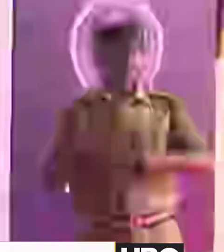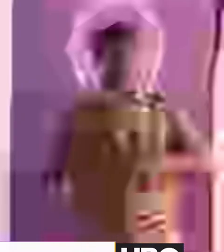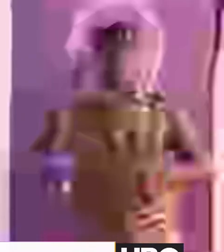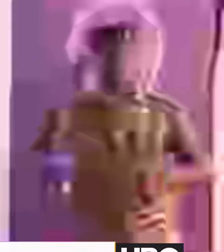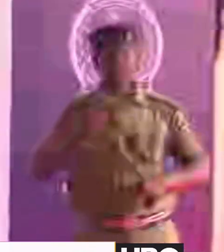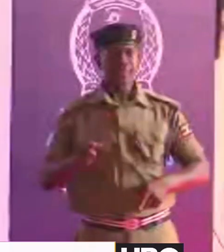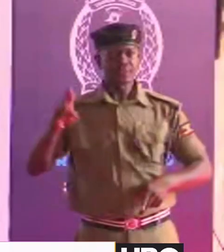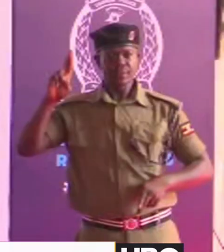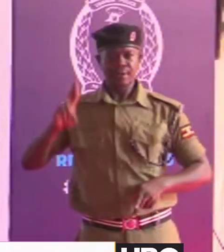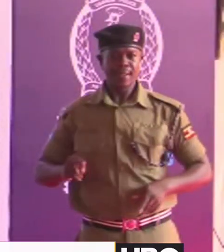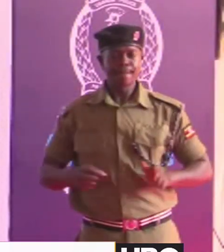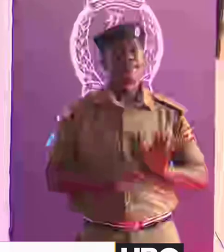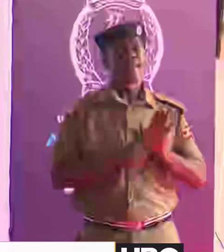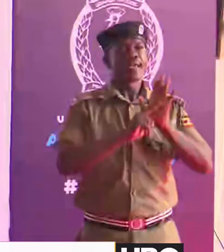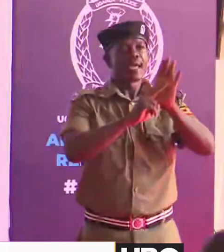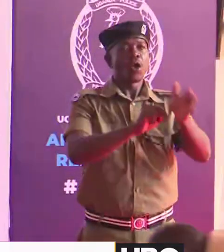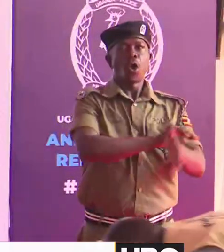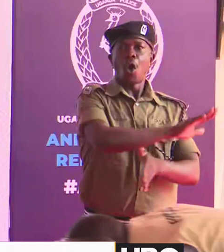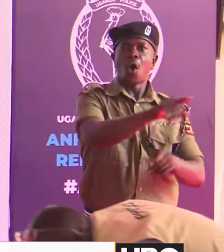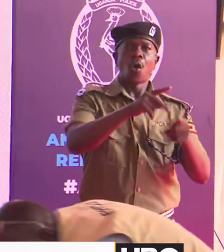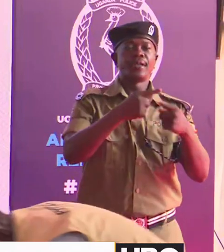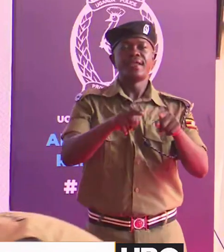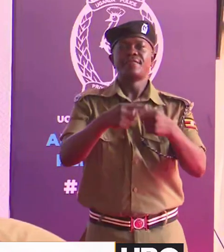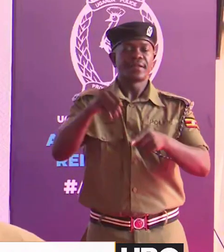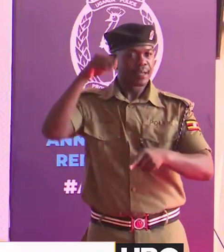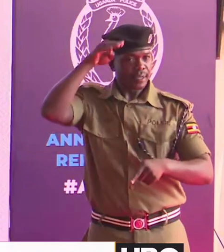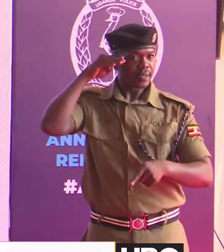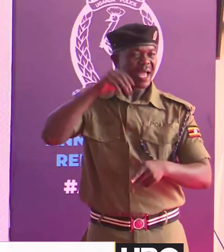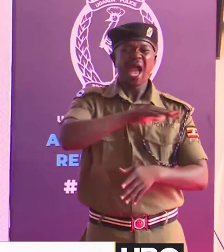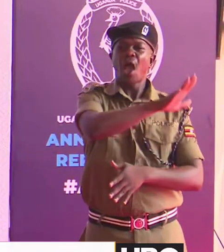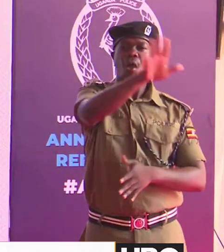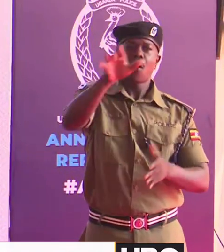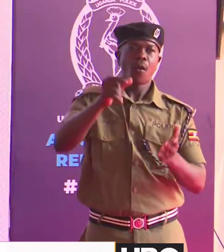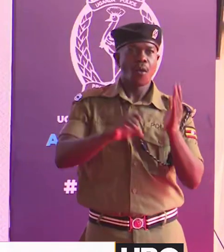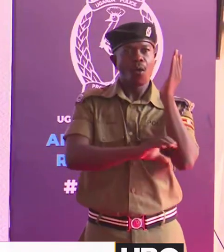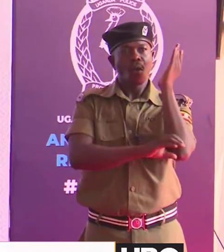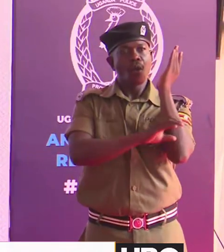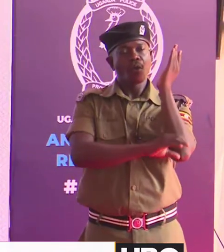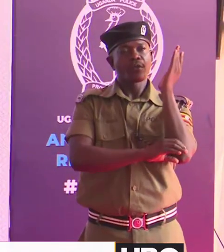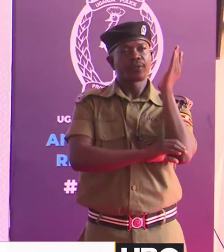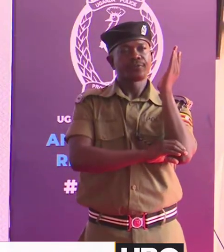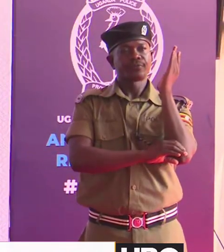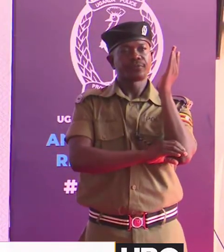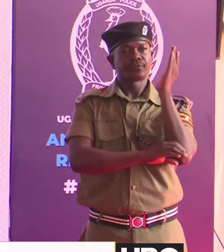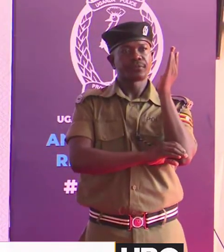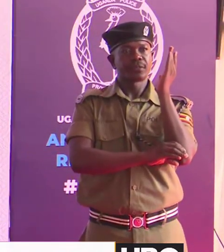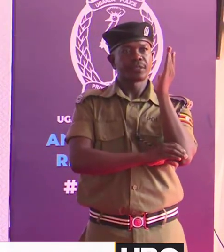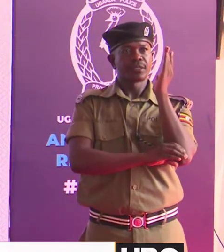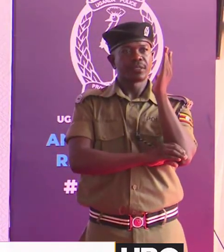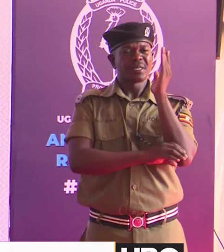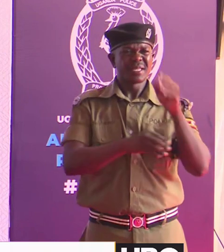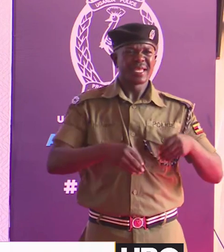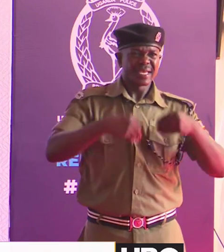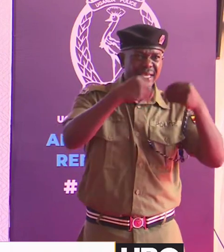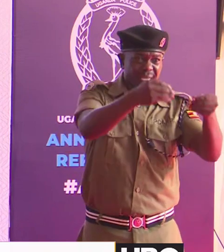introducing disciplinary courts in all districts across the country. The introduction of disciplinary